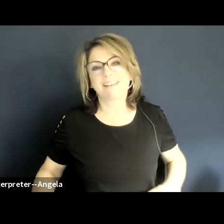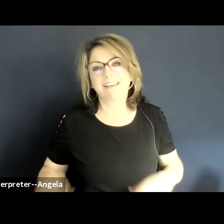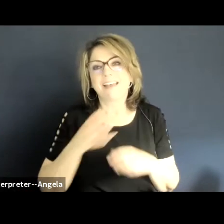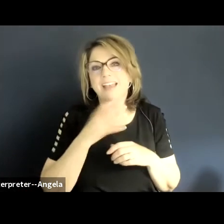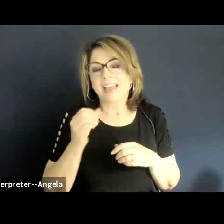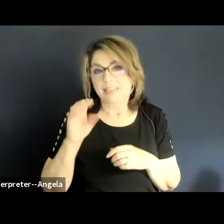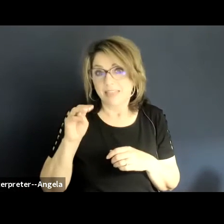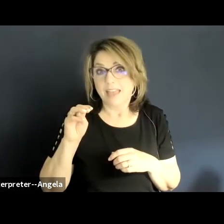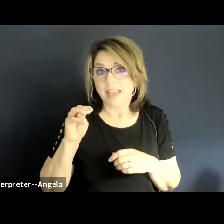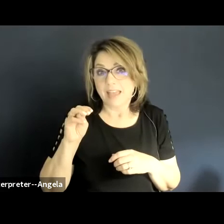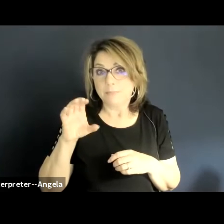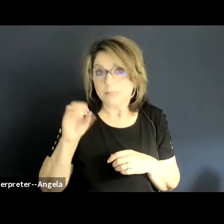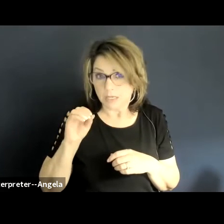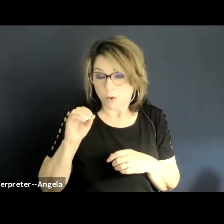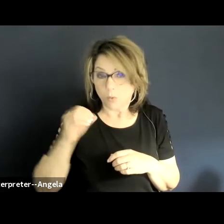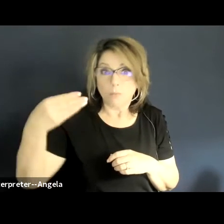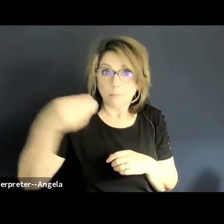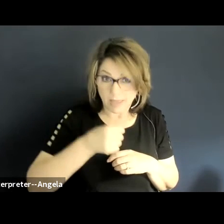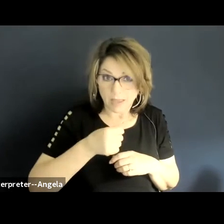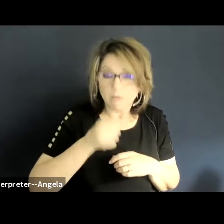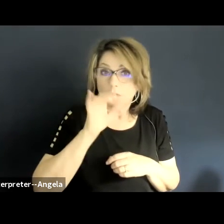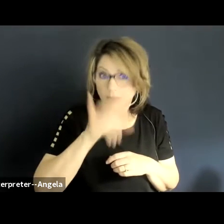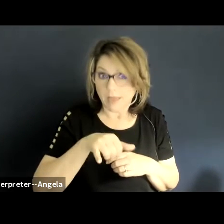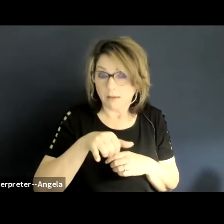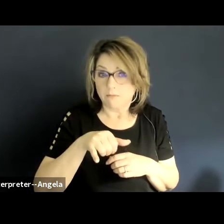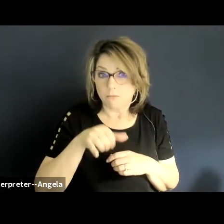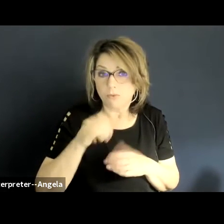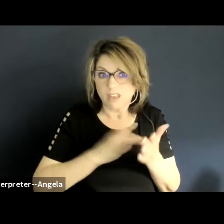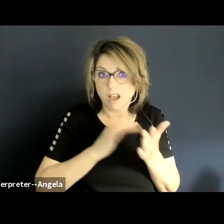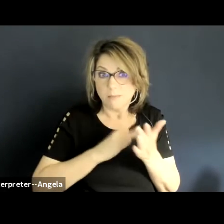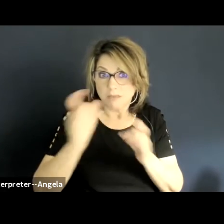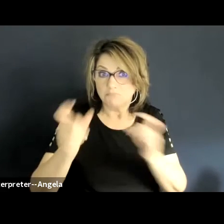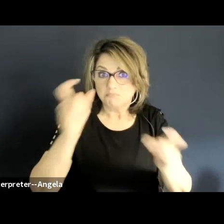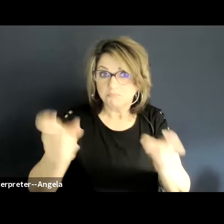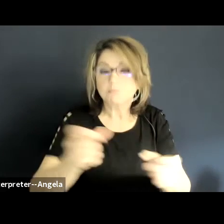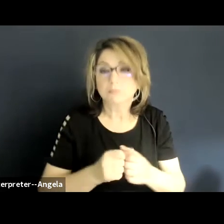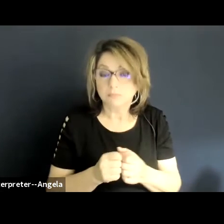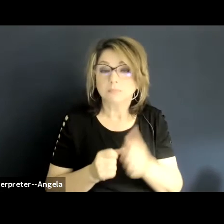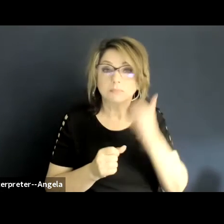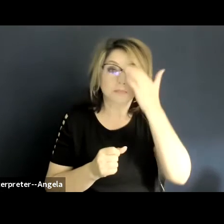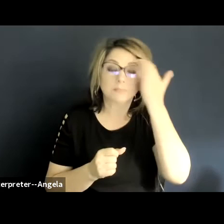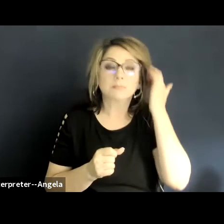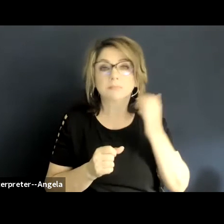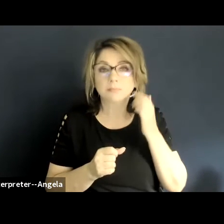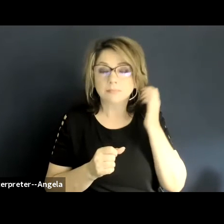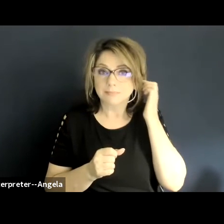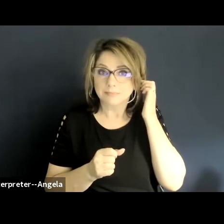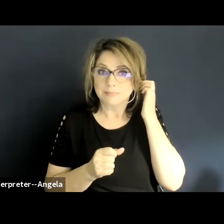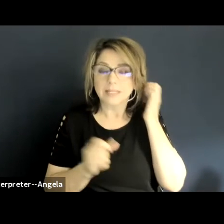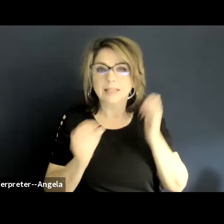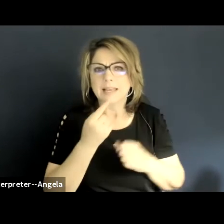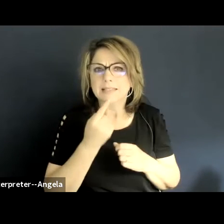MCOs were funding that initiative as well. And as I mentioned with the